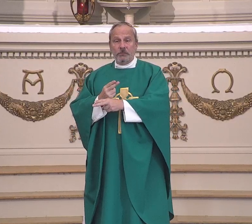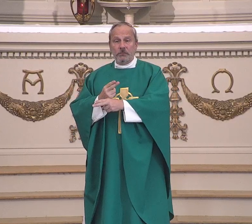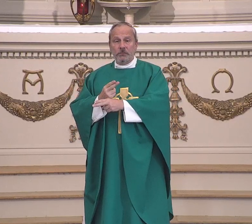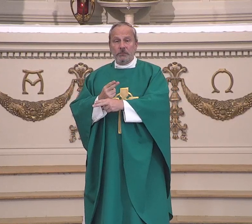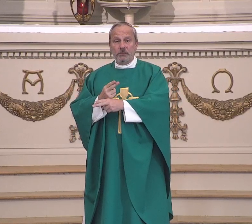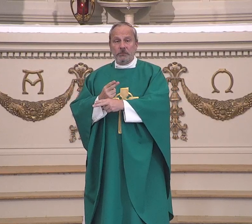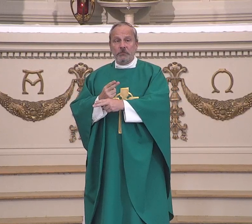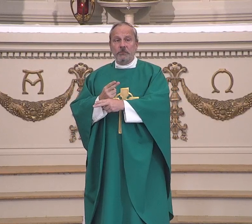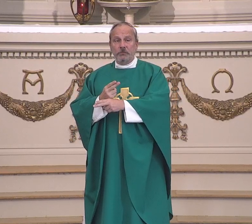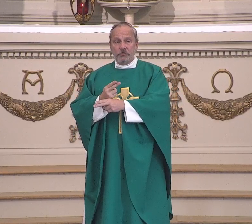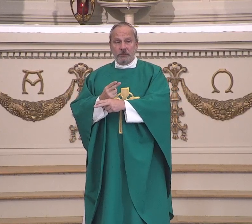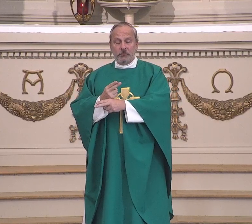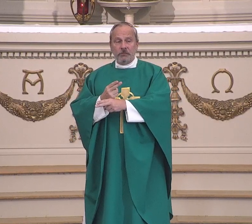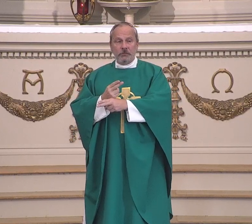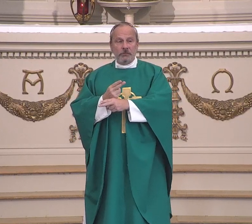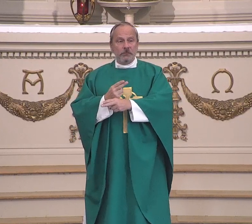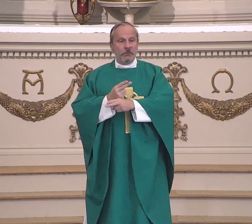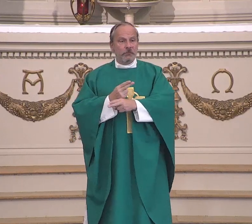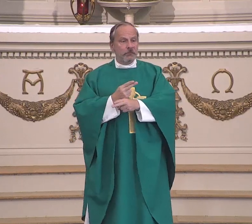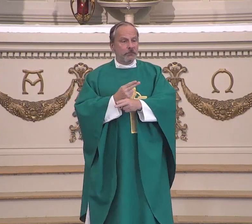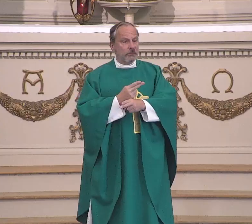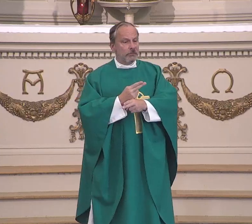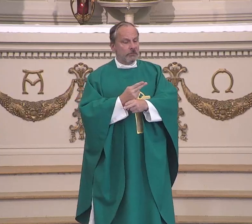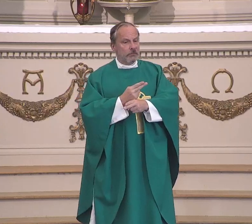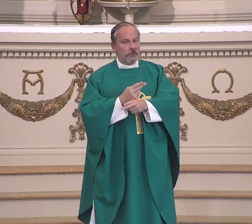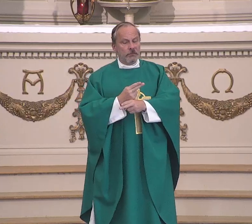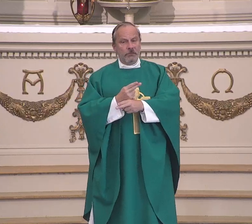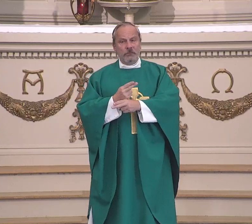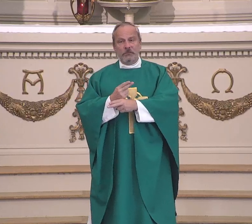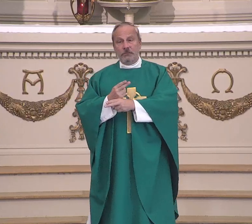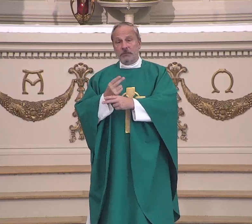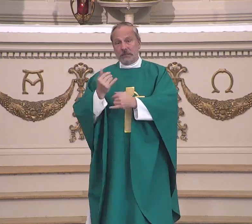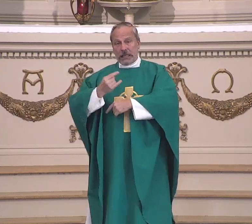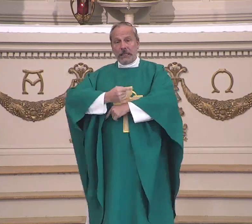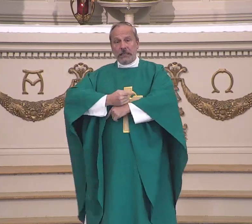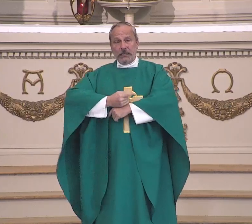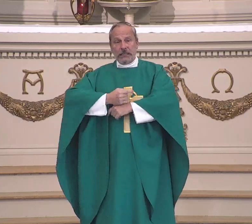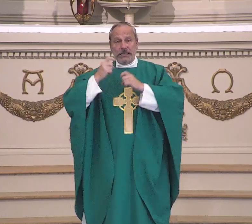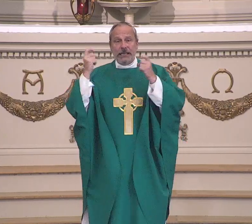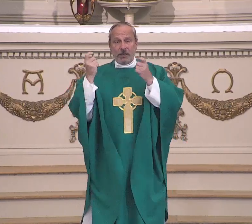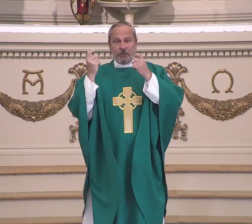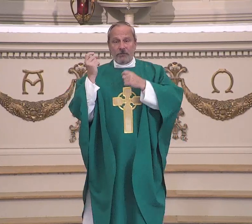A new universe was created many years ago.